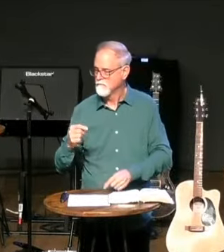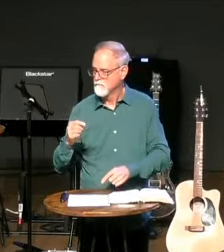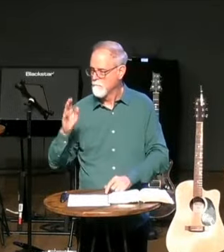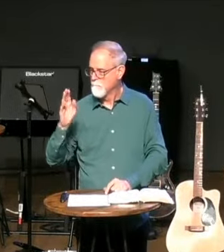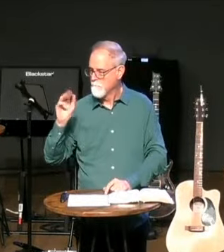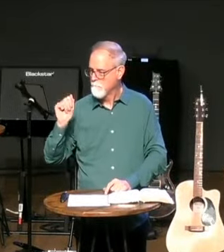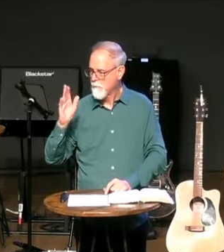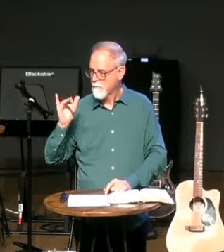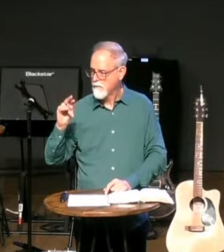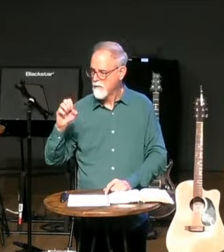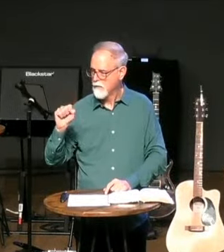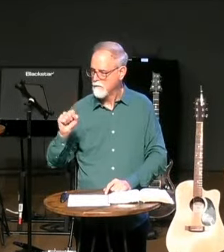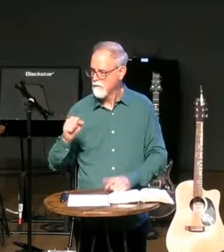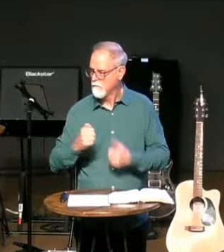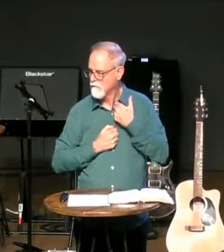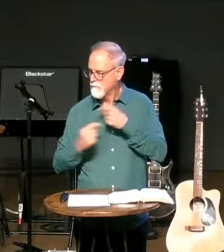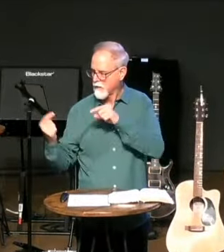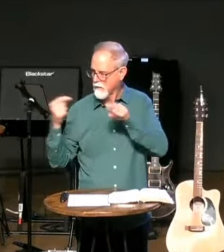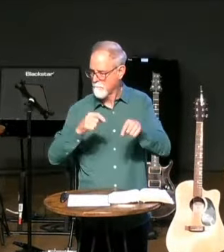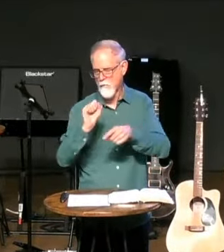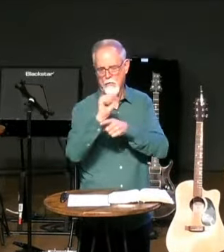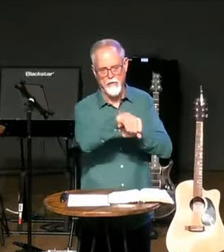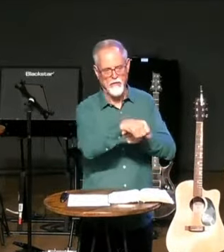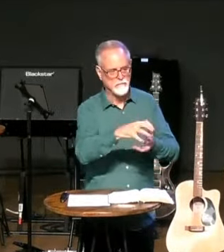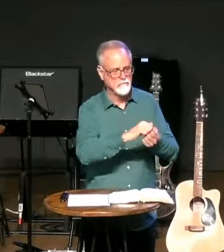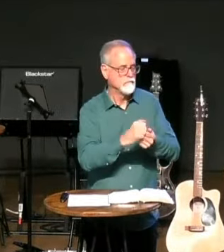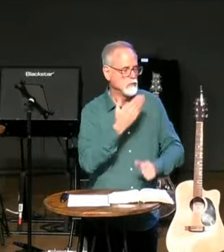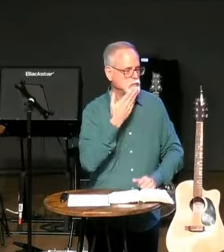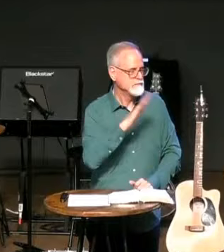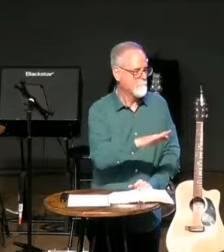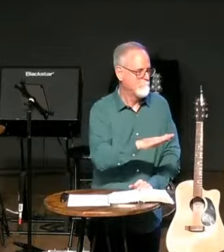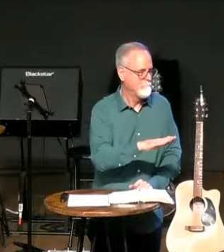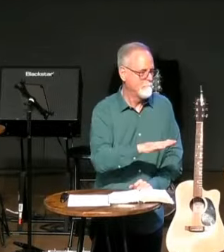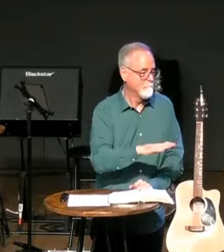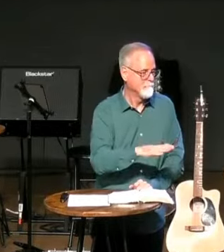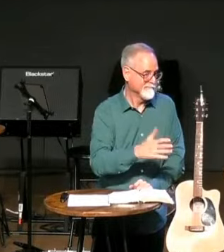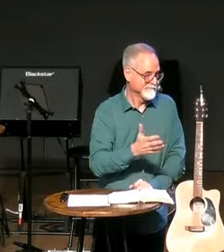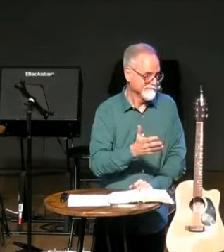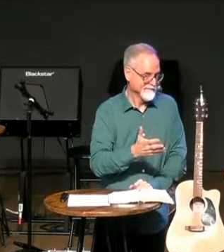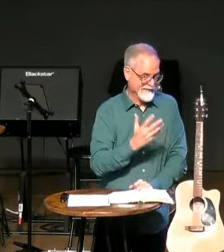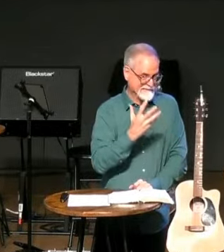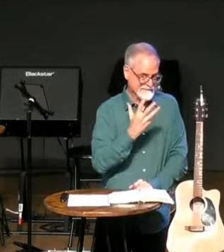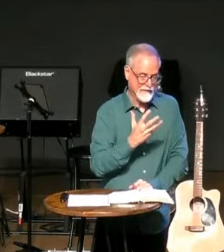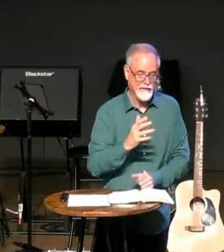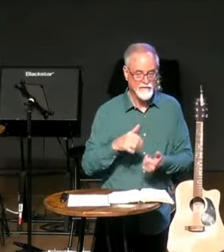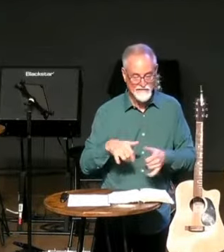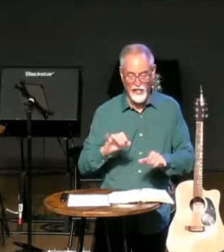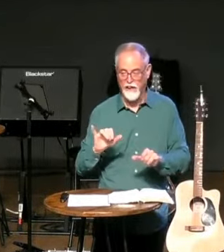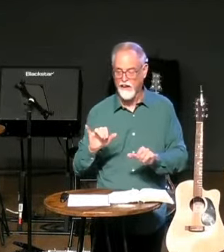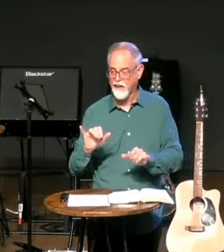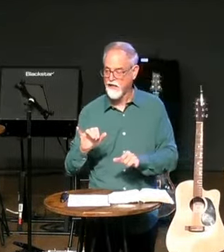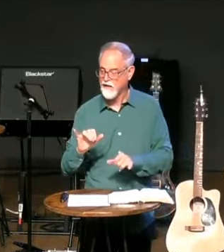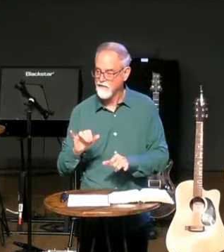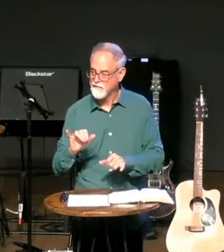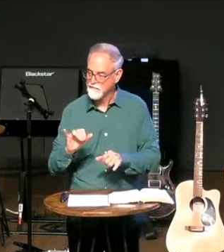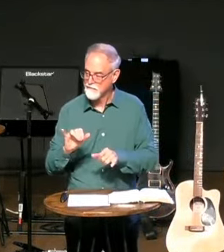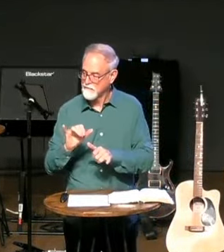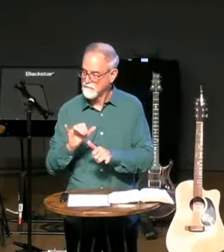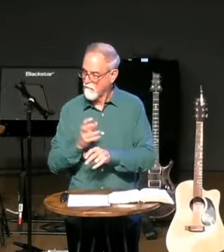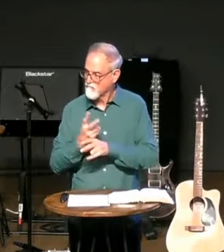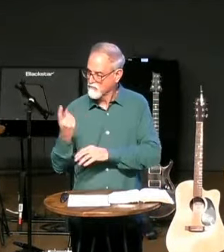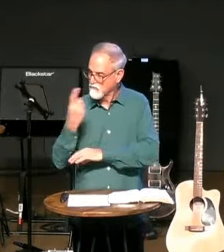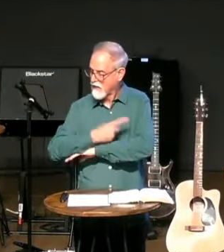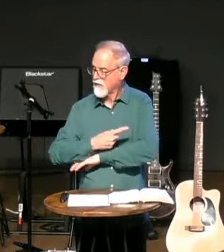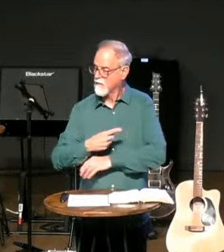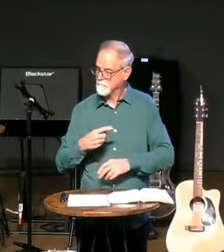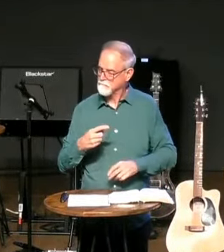No, you follow the law. You be ready for the coming of Jesus.